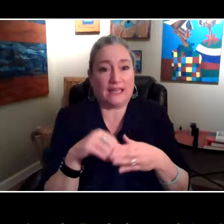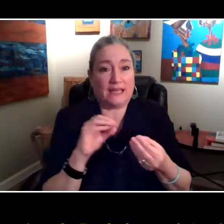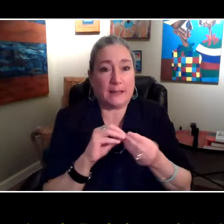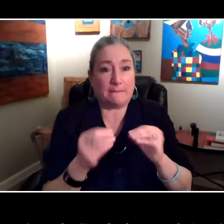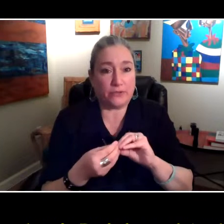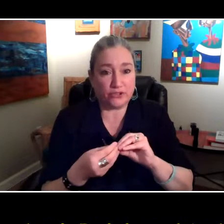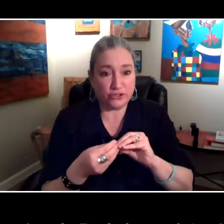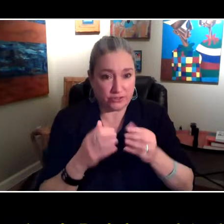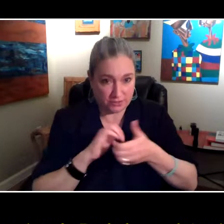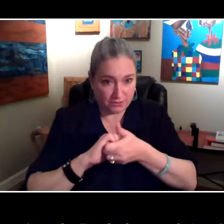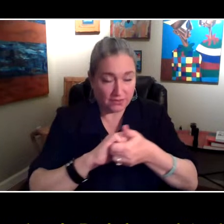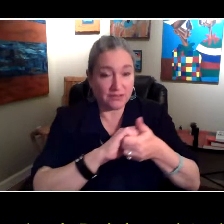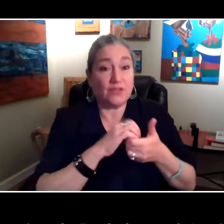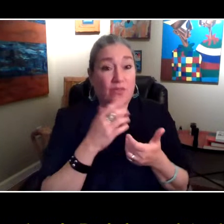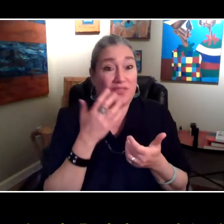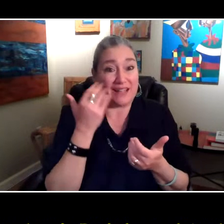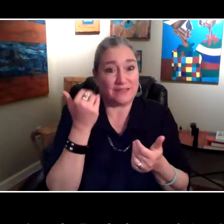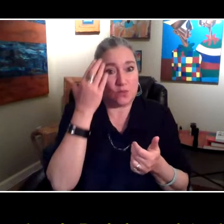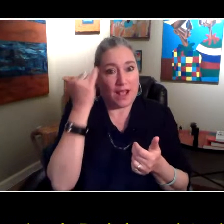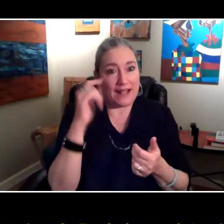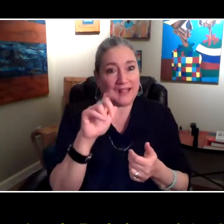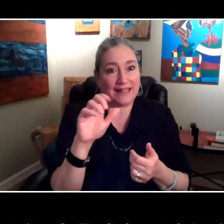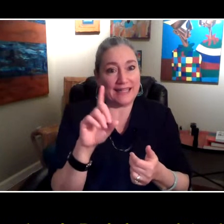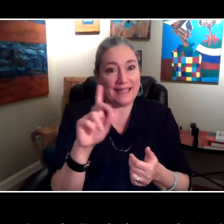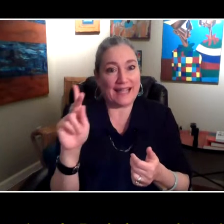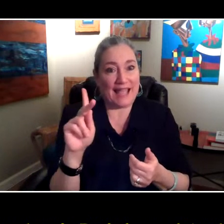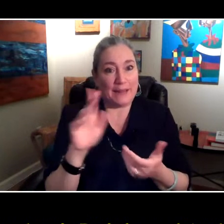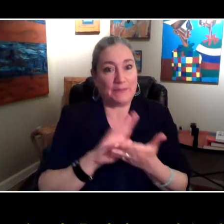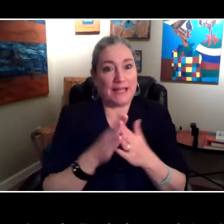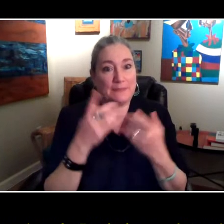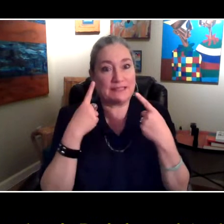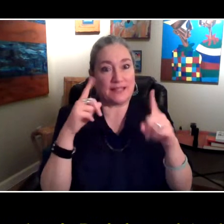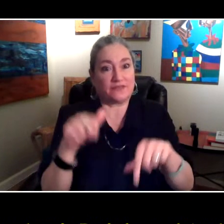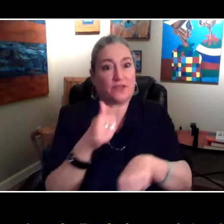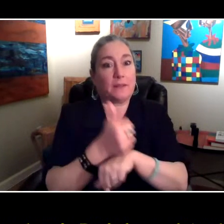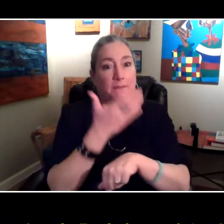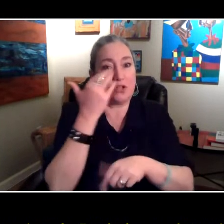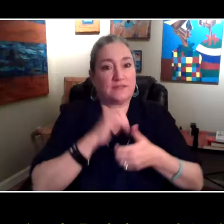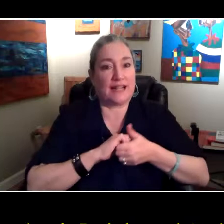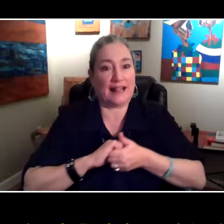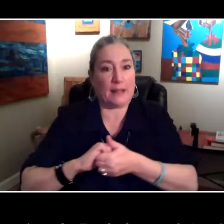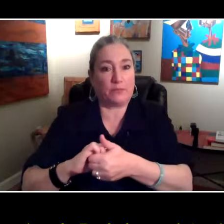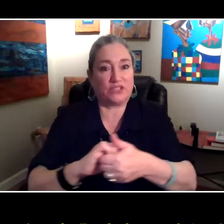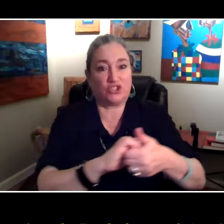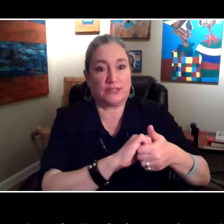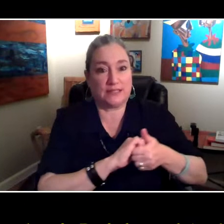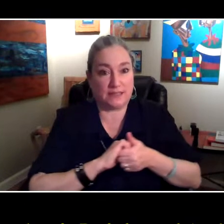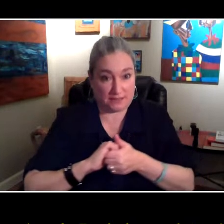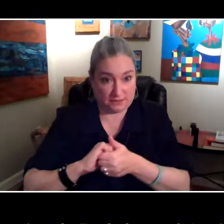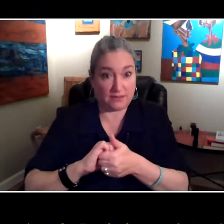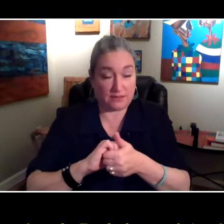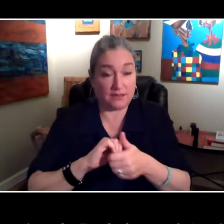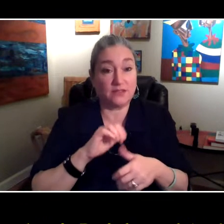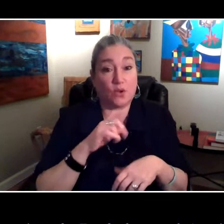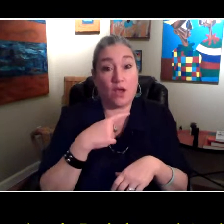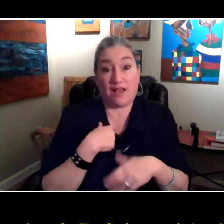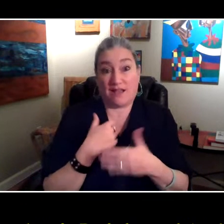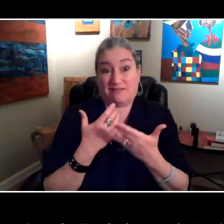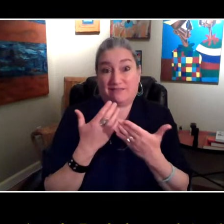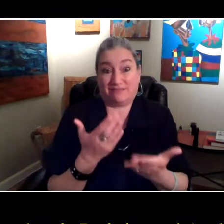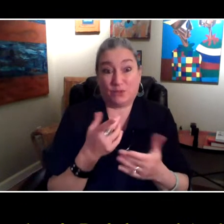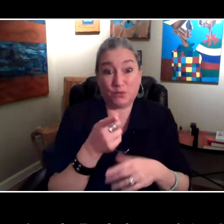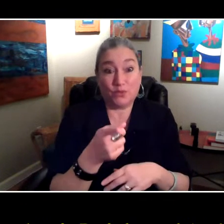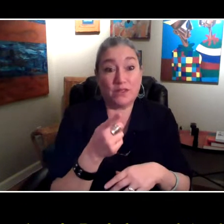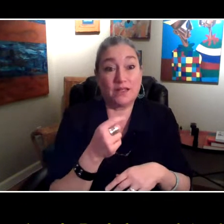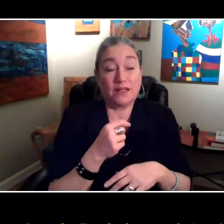alone. Find ways to make partnerships, because there is strength in numbers. And that's part of why Lead K became